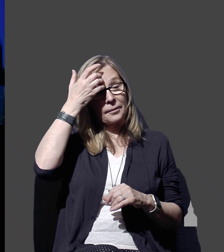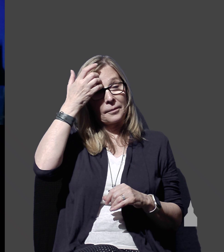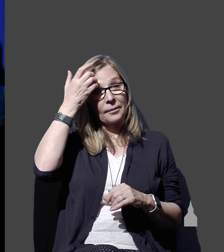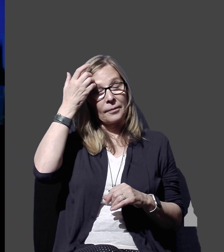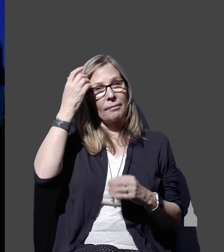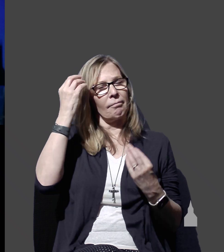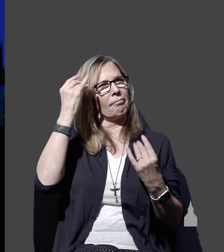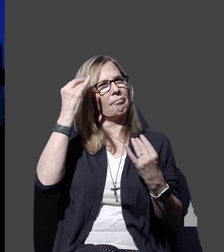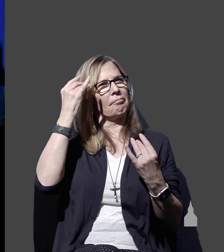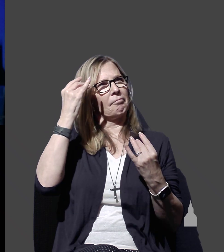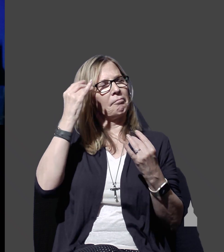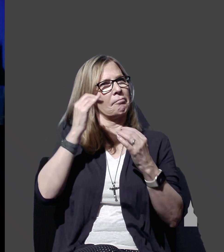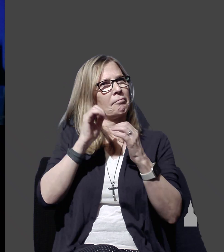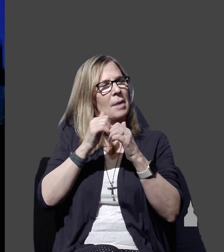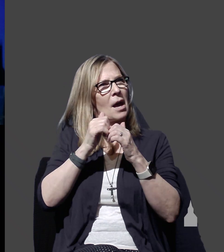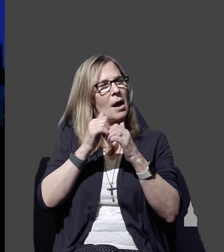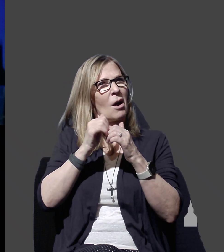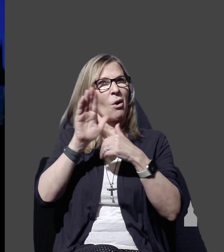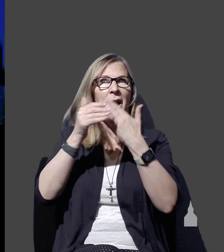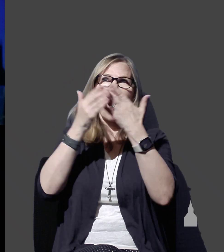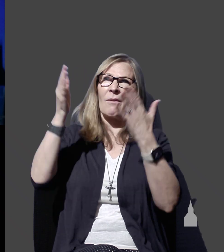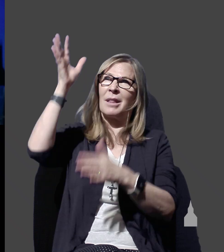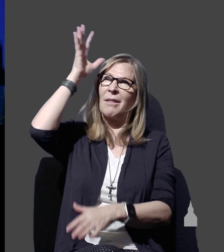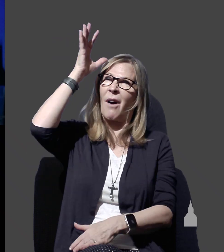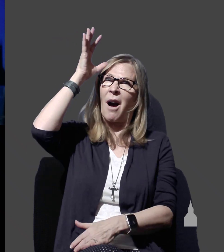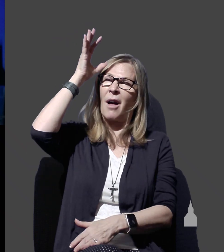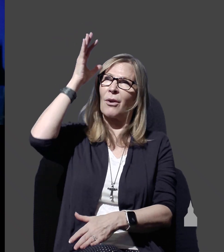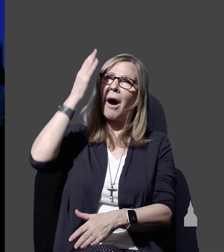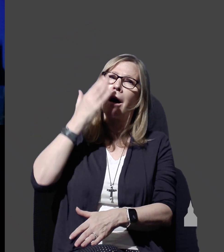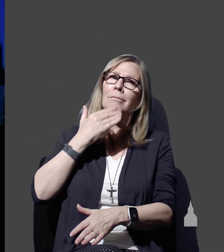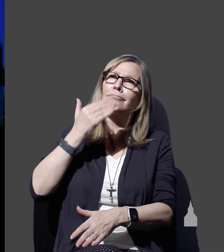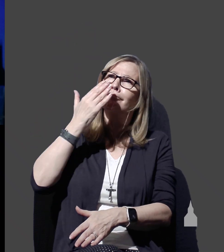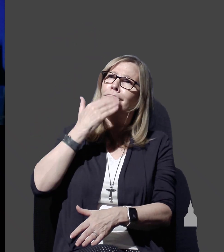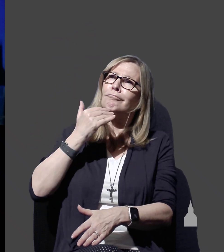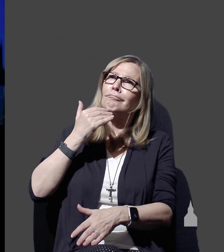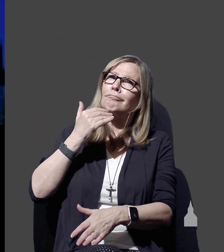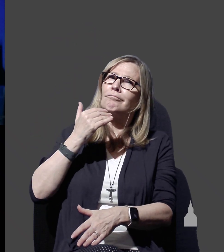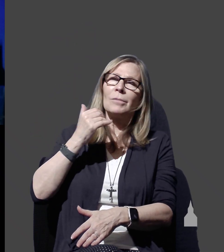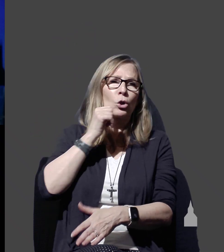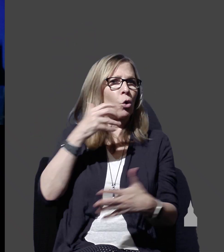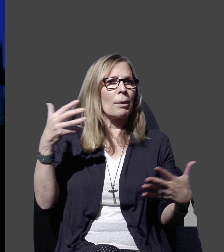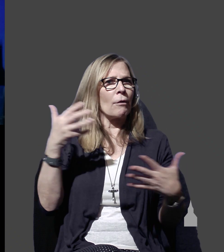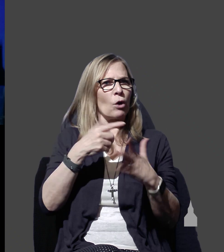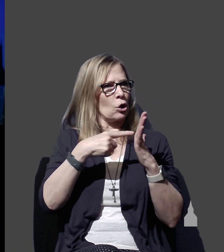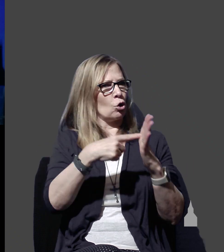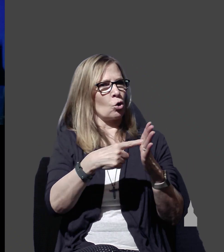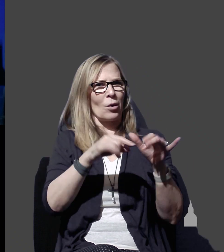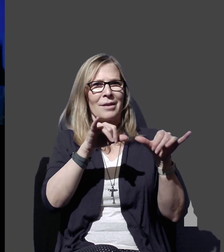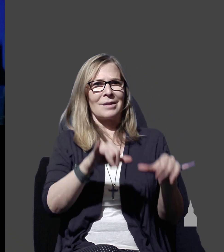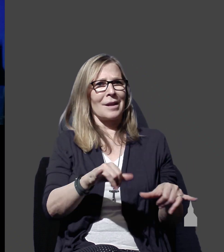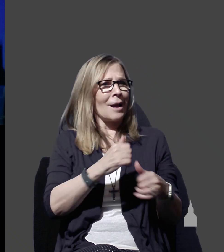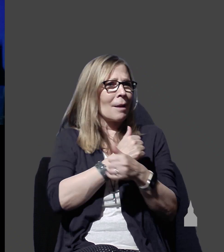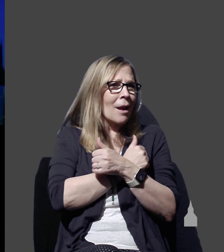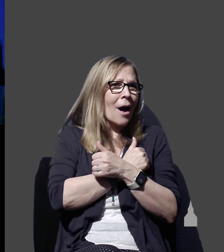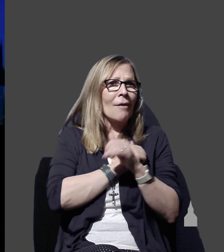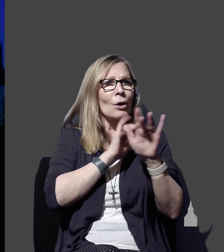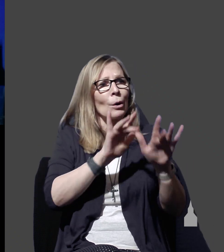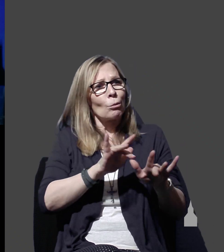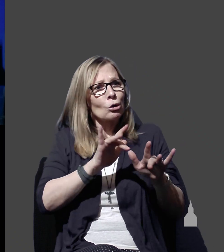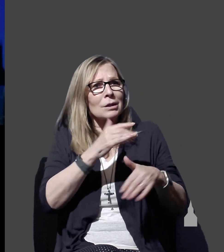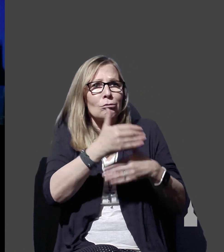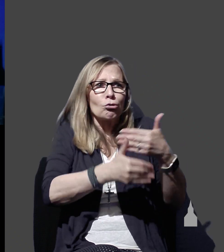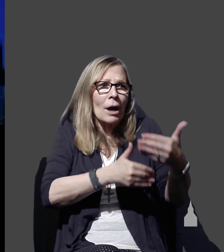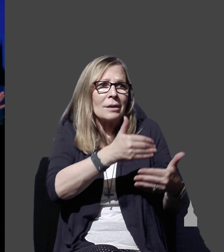Think about how your heavenly Father, your master in heaven, treats you, and don't be afraid to show the same love and mercy and grace to your